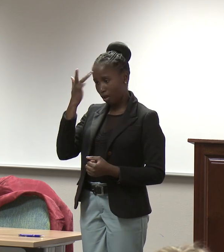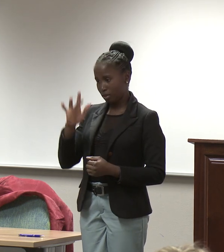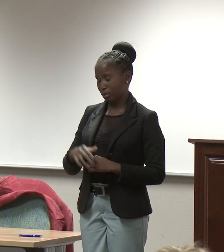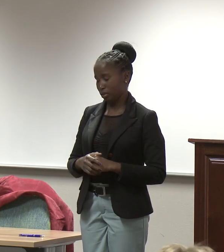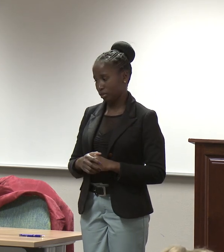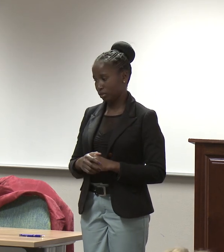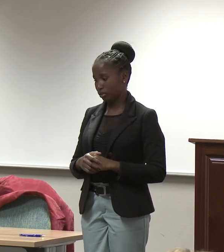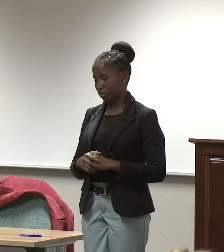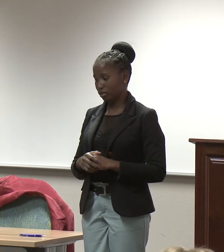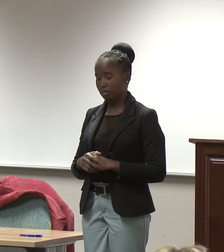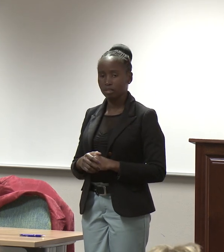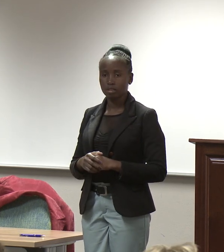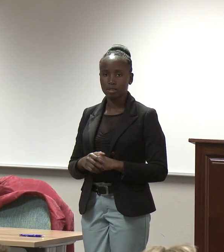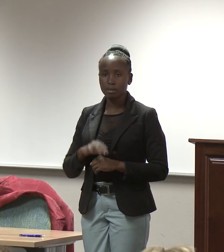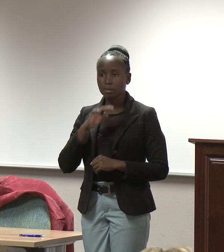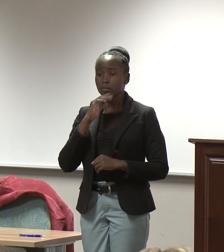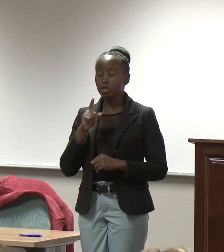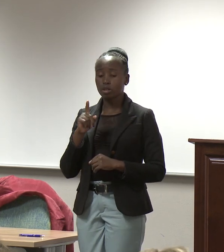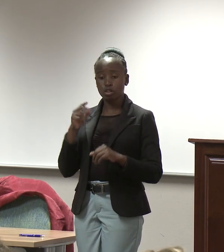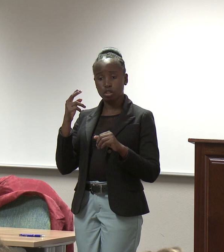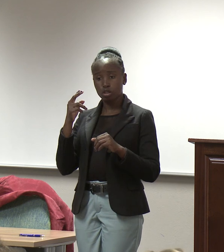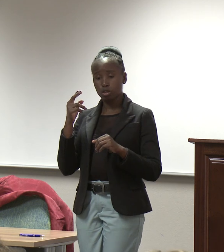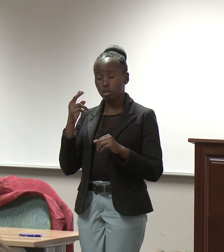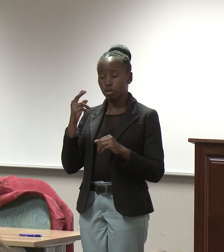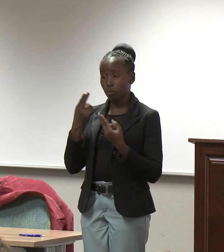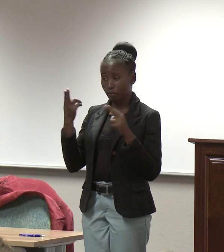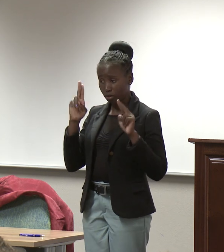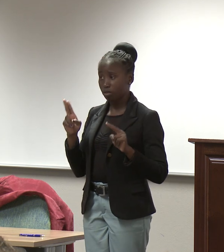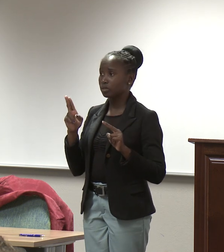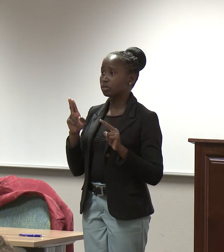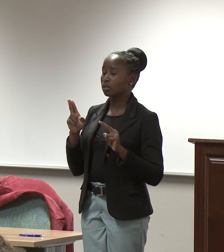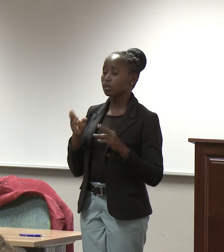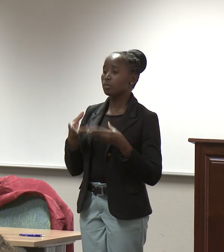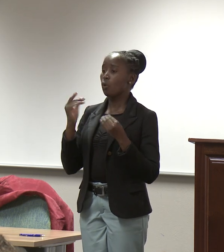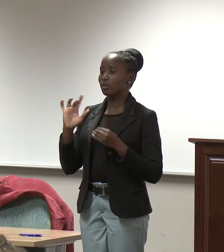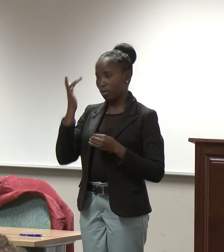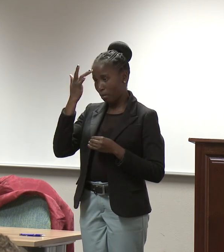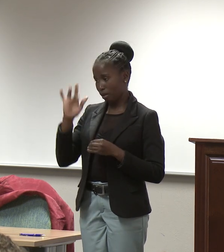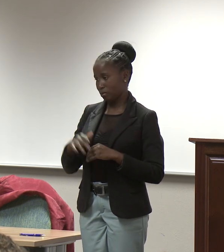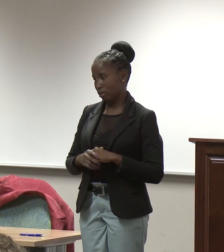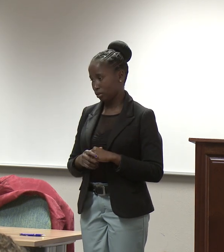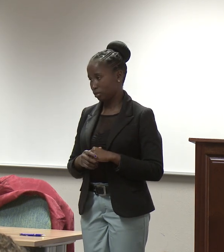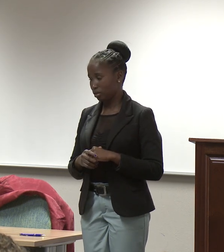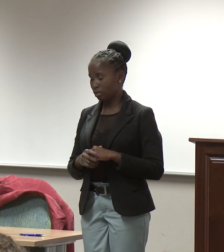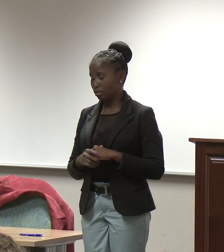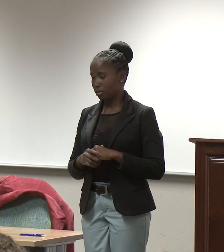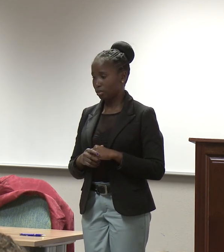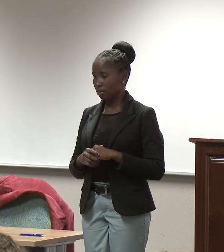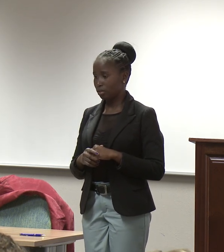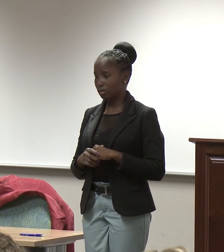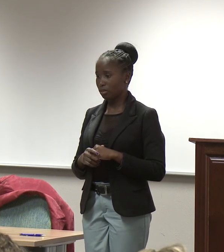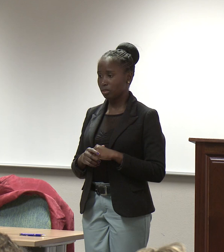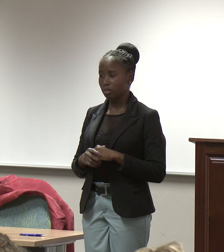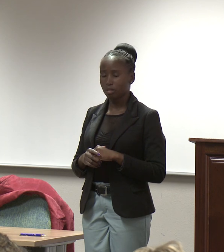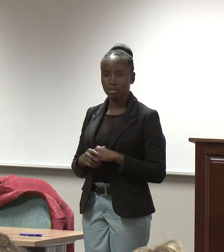The university should produce experts. And our colleague from the think tank, I'm going to answer her, is that the university is not